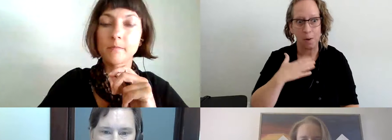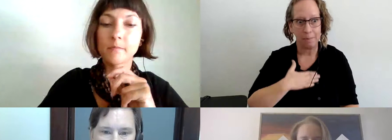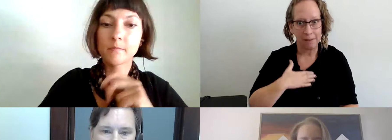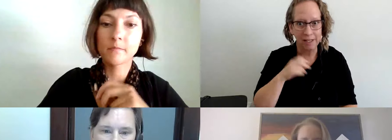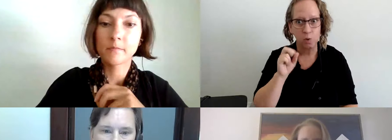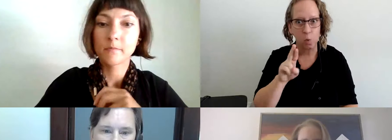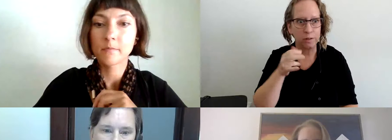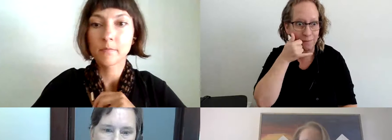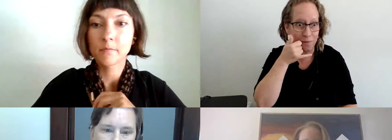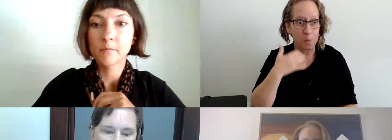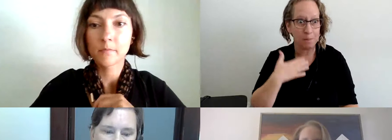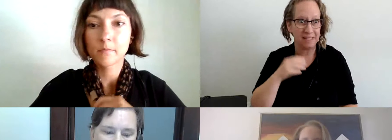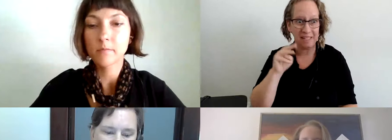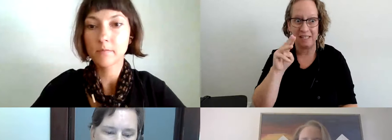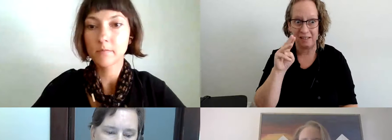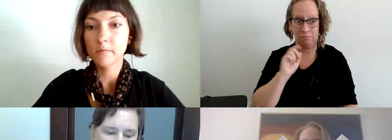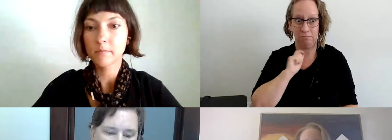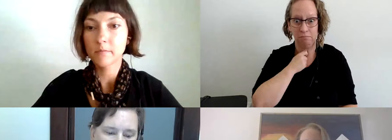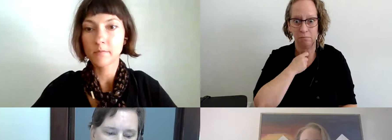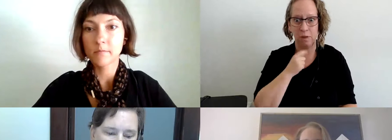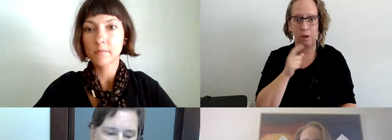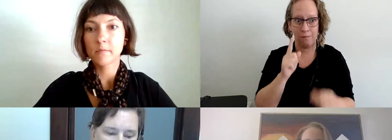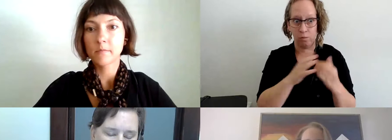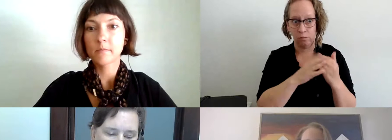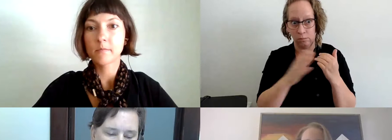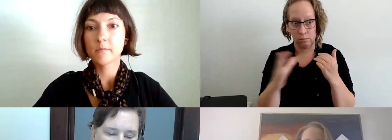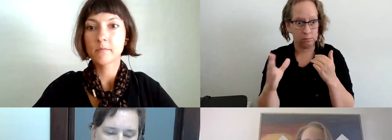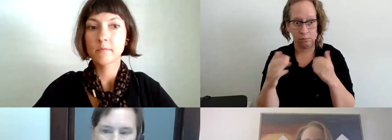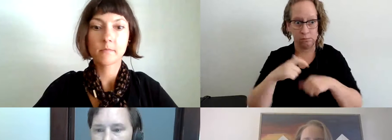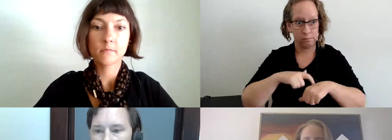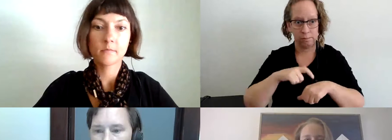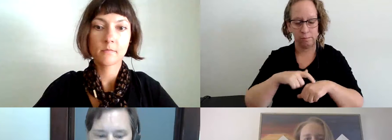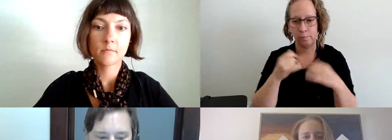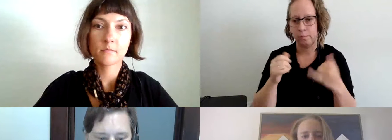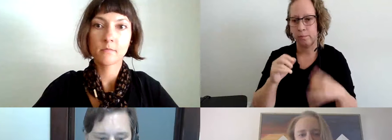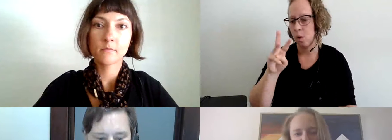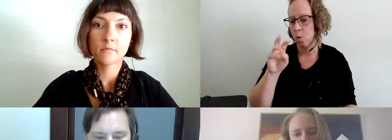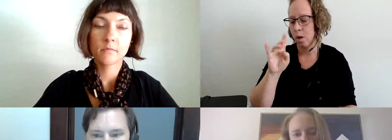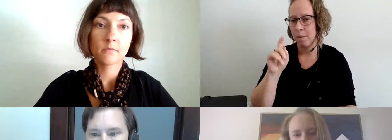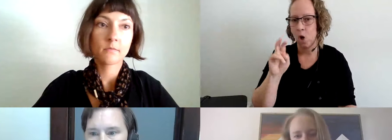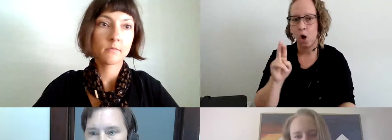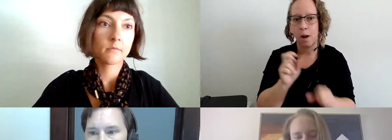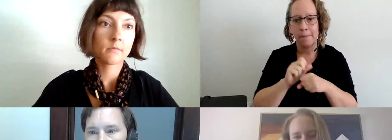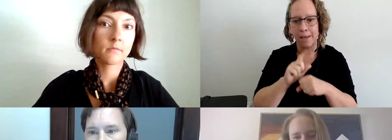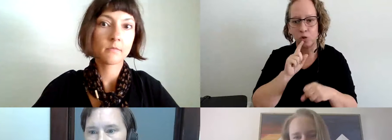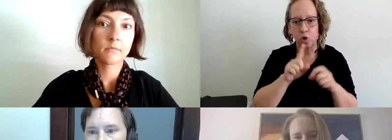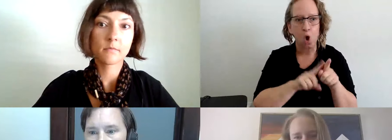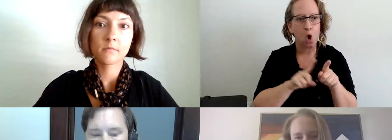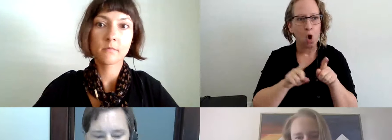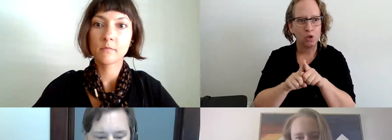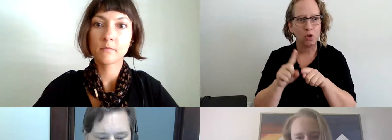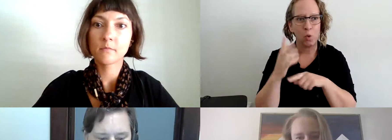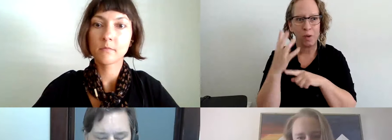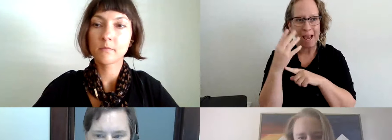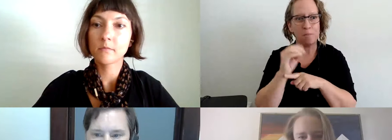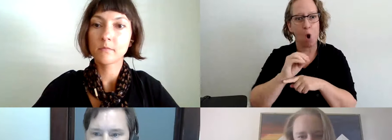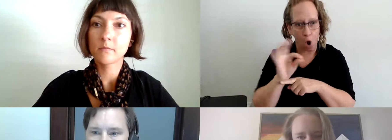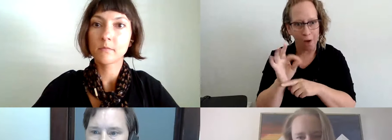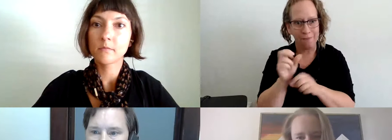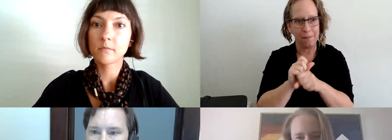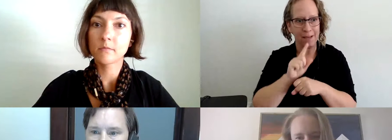your telephone microphone for the duration of the webinar. Also, please make sure your camera is turned off so that we can make